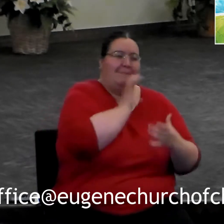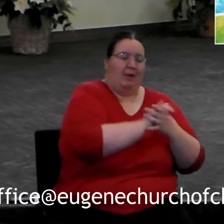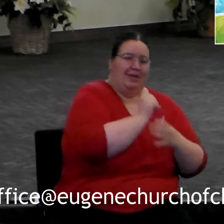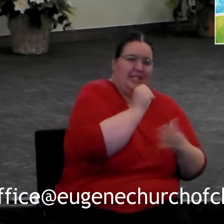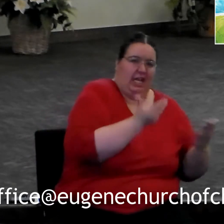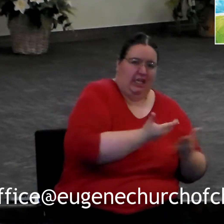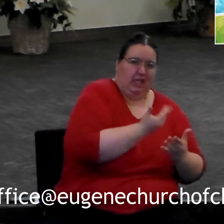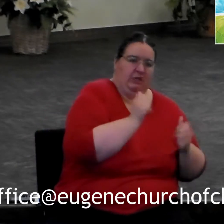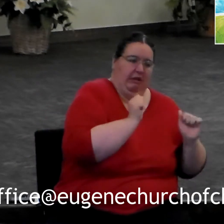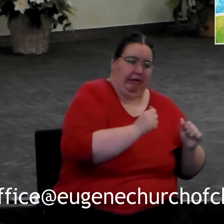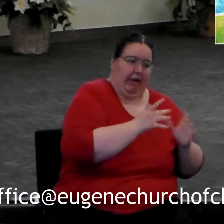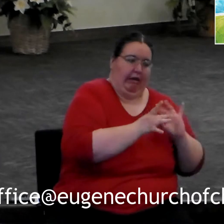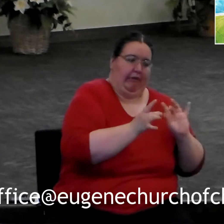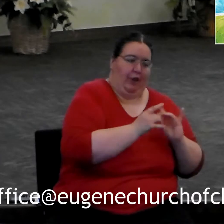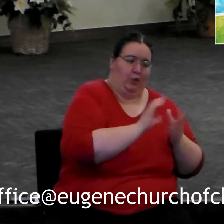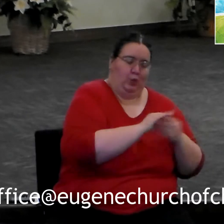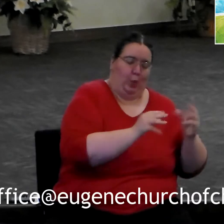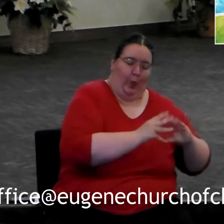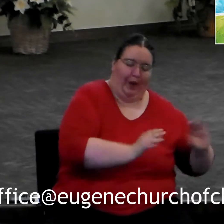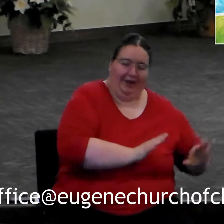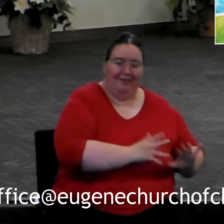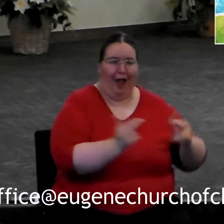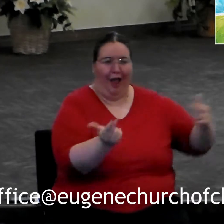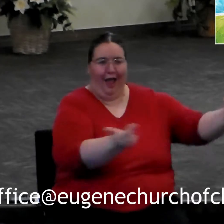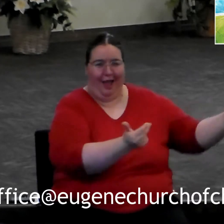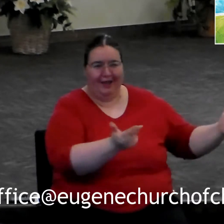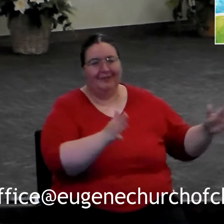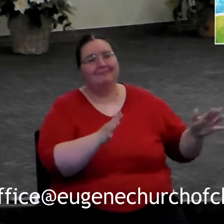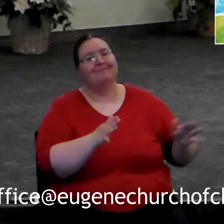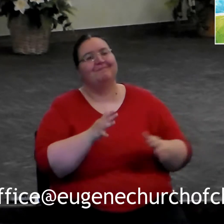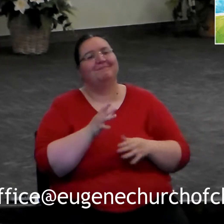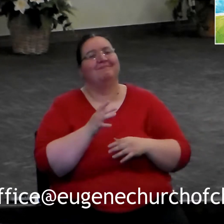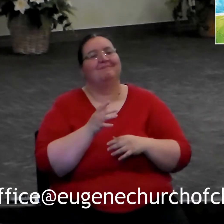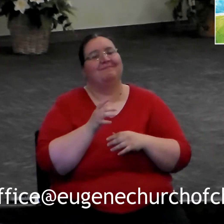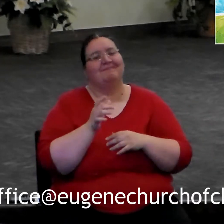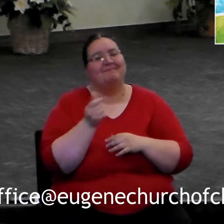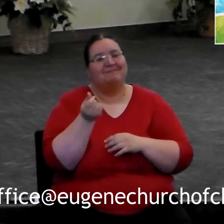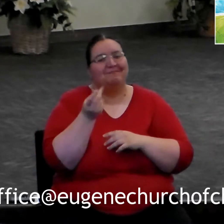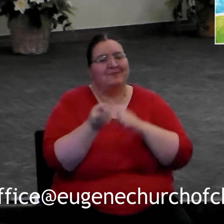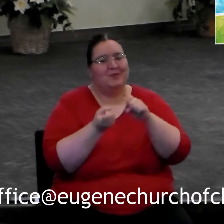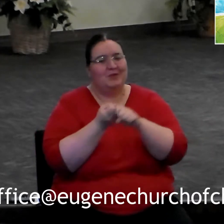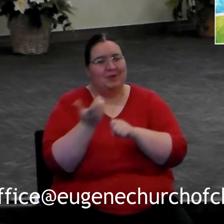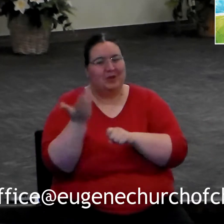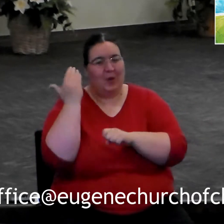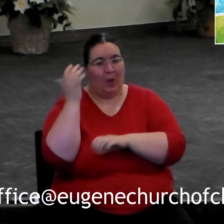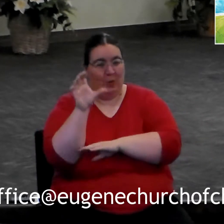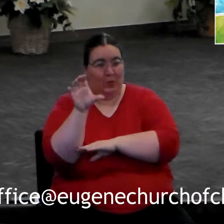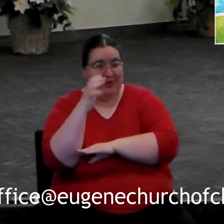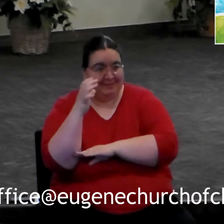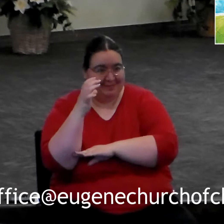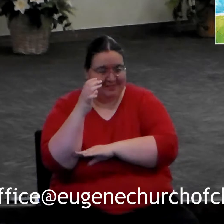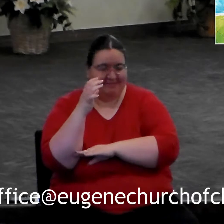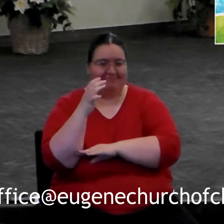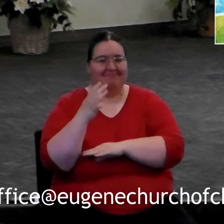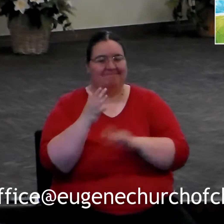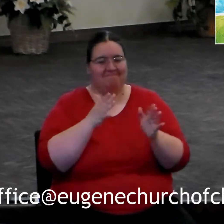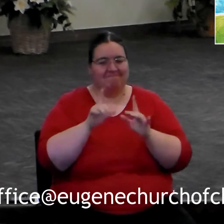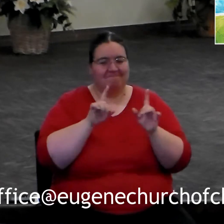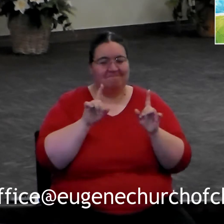She's actually let me tell it before, so it's okay. We had a Christmas a couple years ago where we were going to see a movie with all the in-laws. I was in